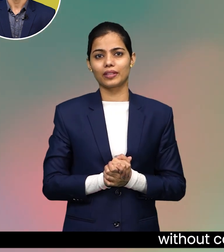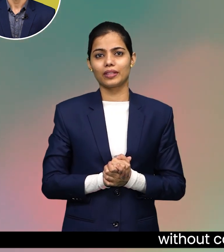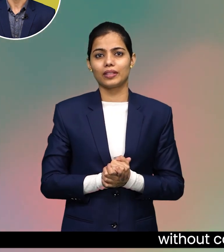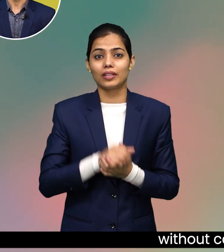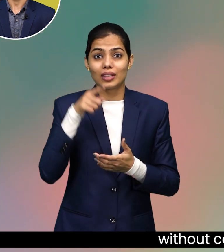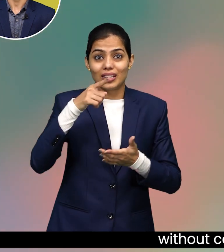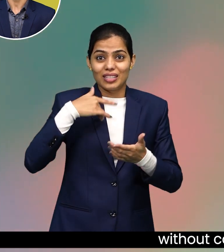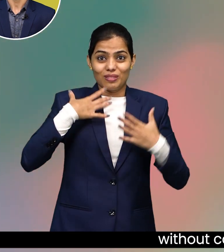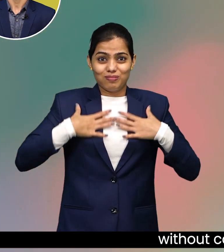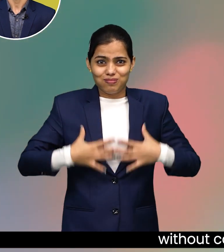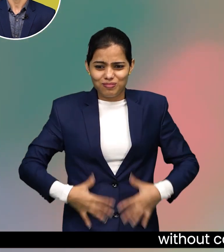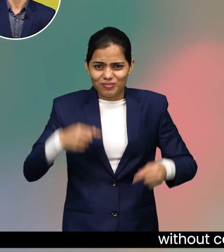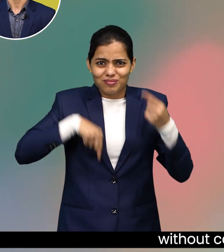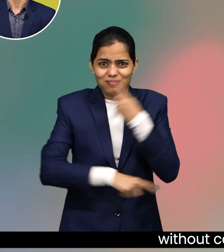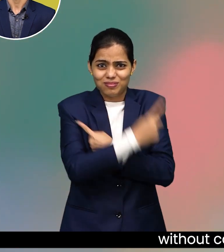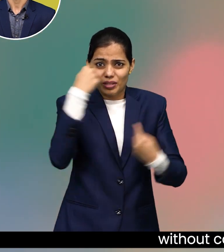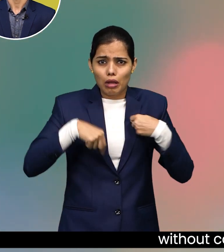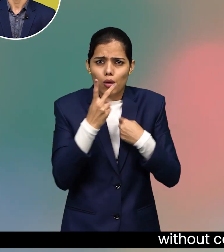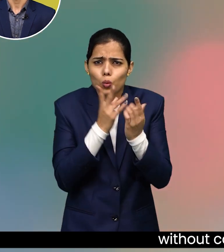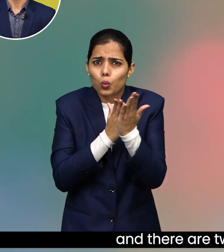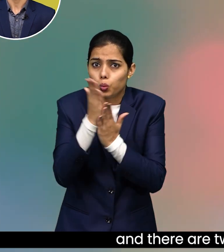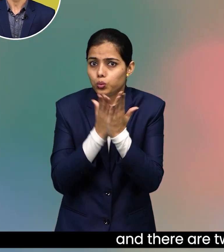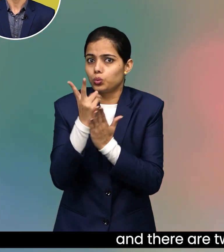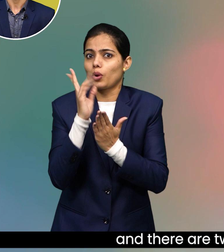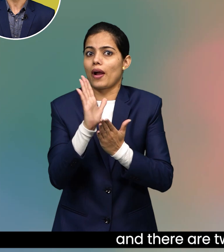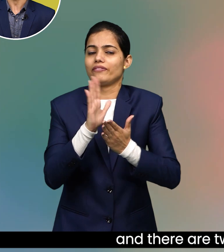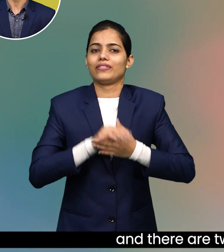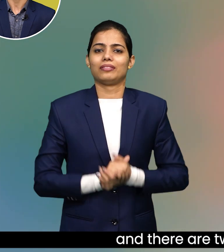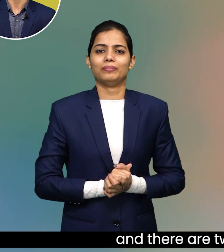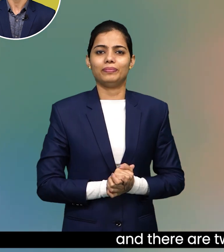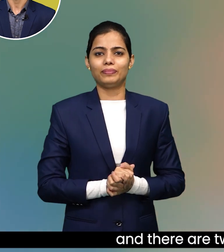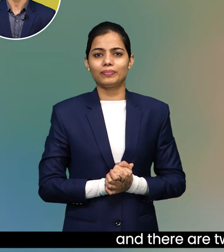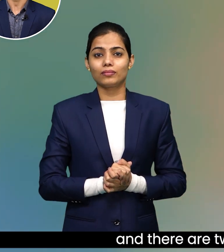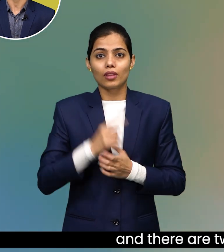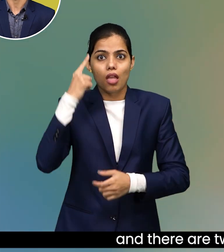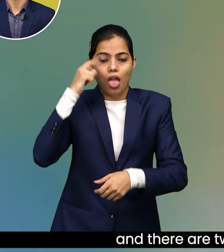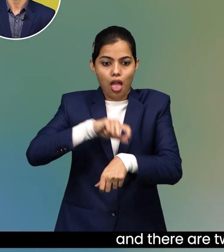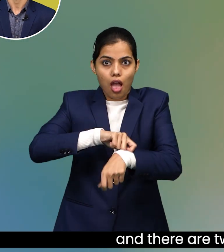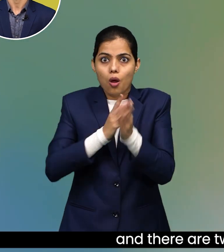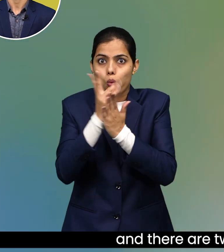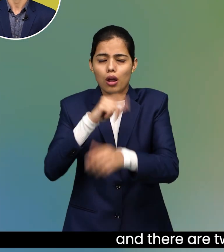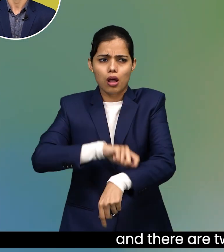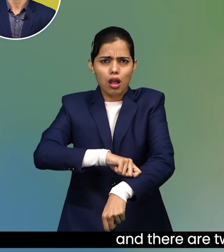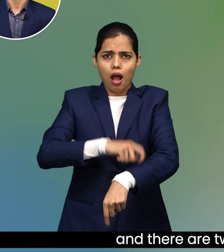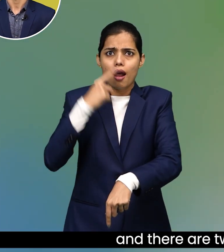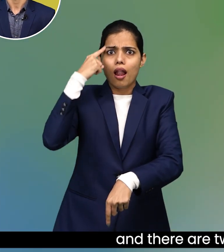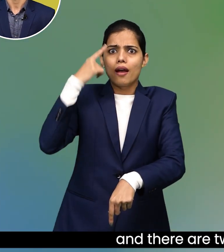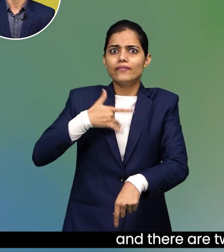without consciousness, and there are two types of reflexes.